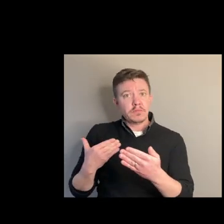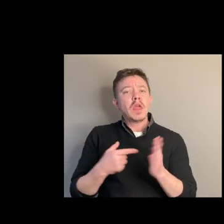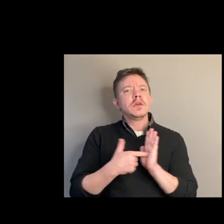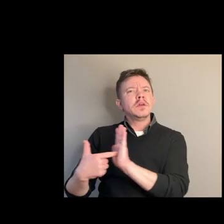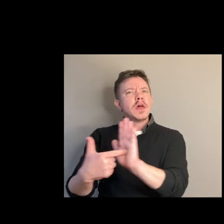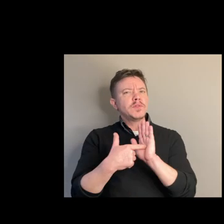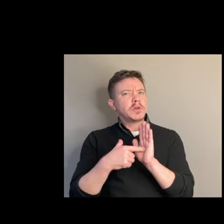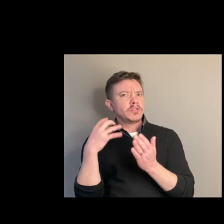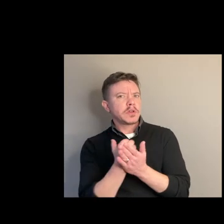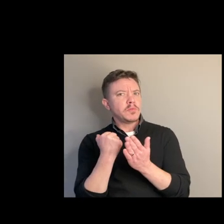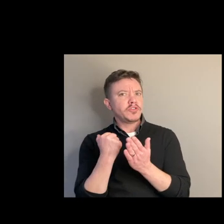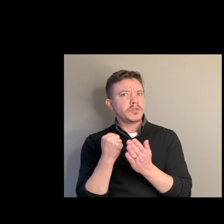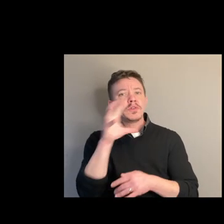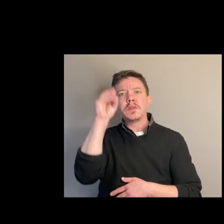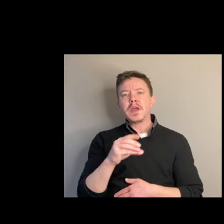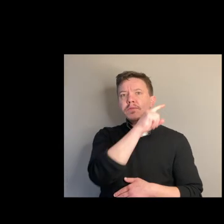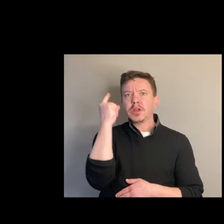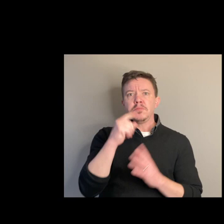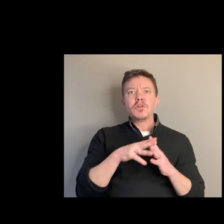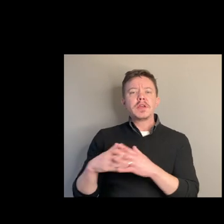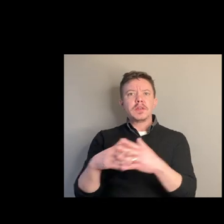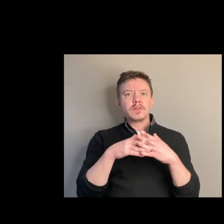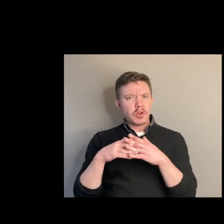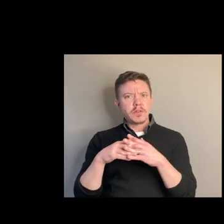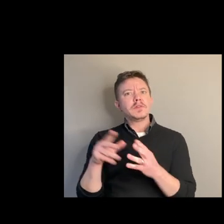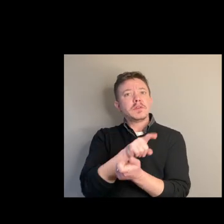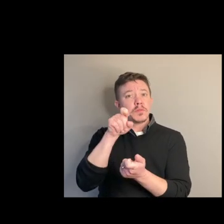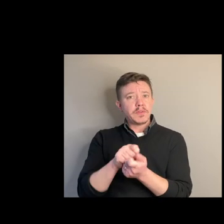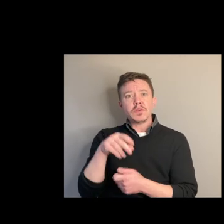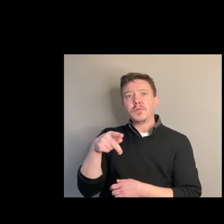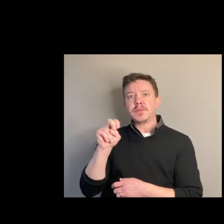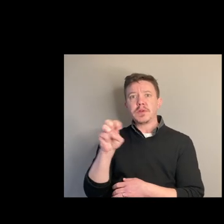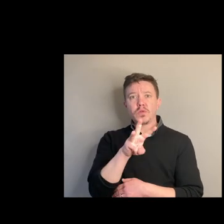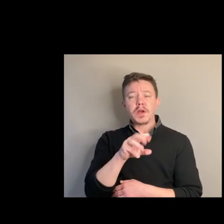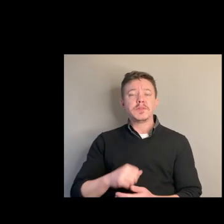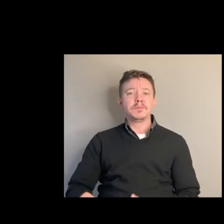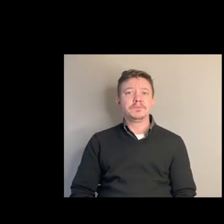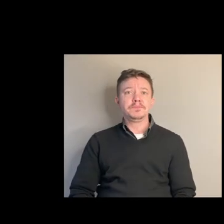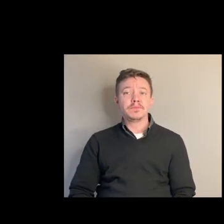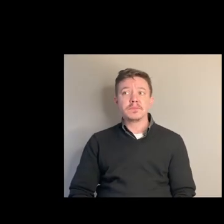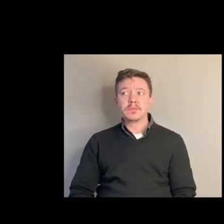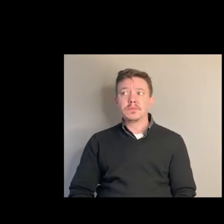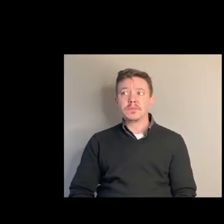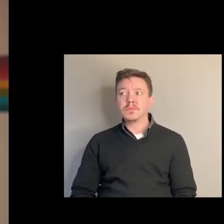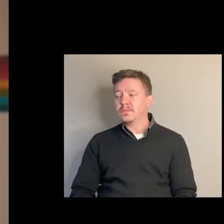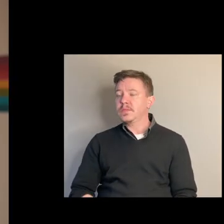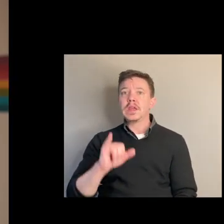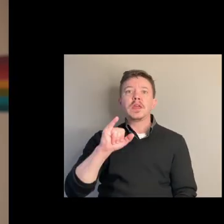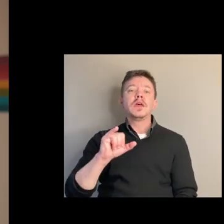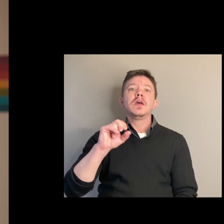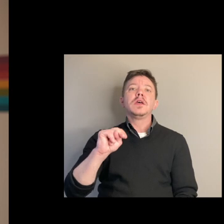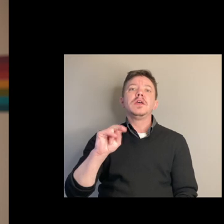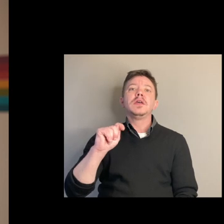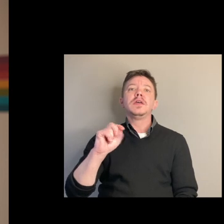the exhibition captures the African-American experience specific to the Pacific Northwest.